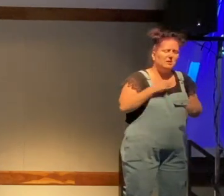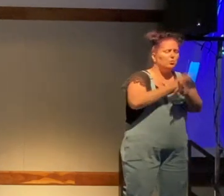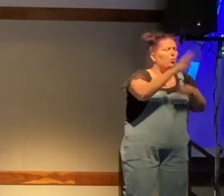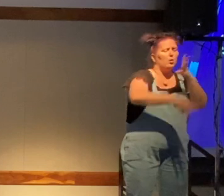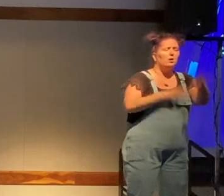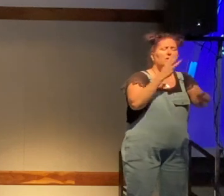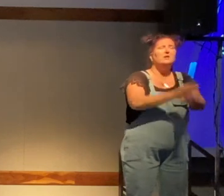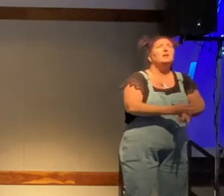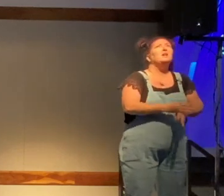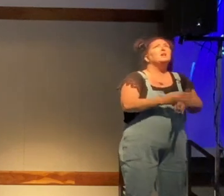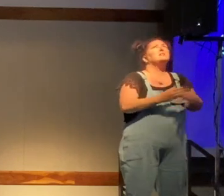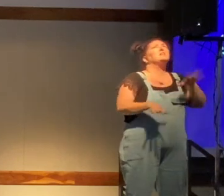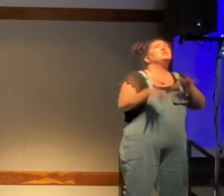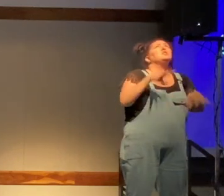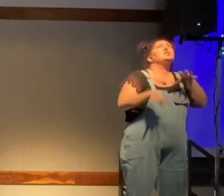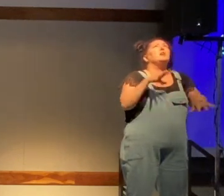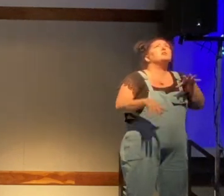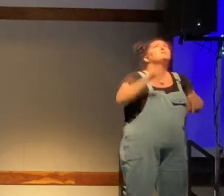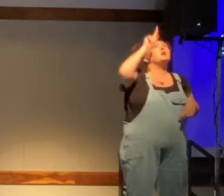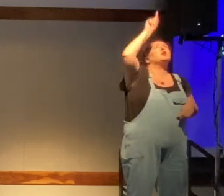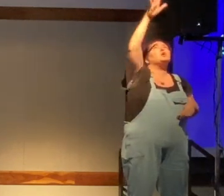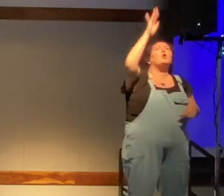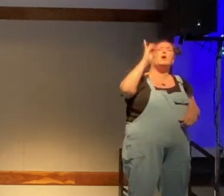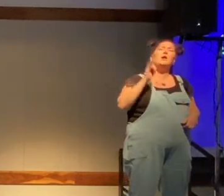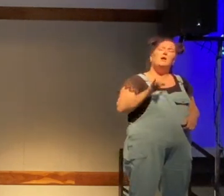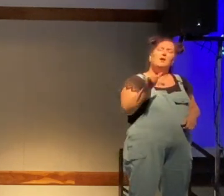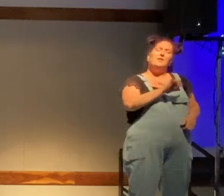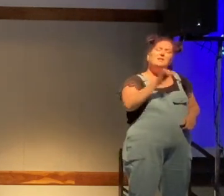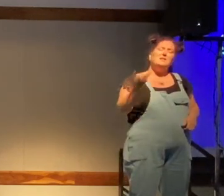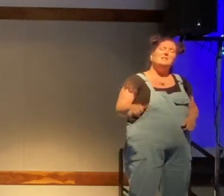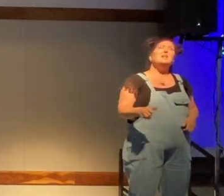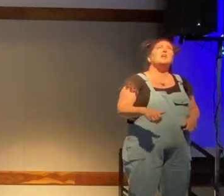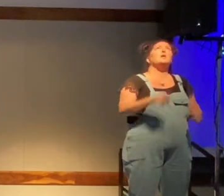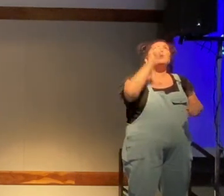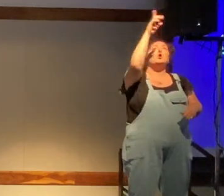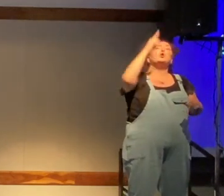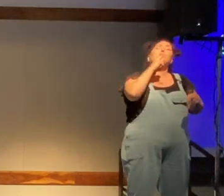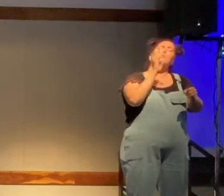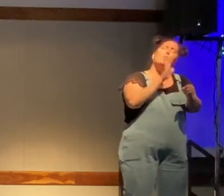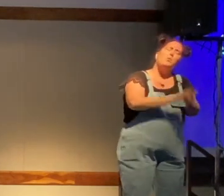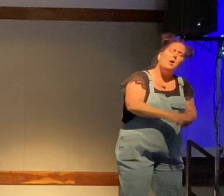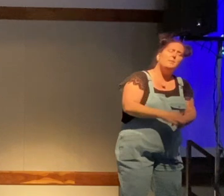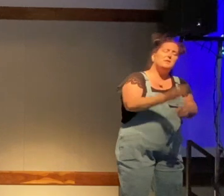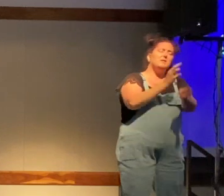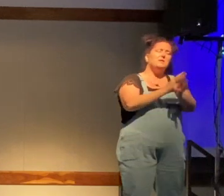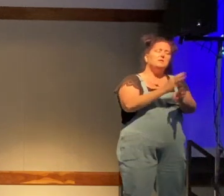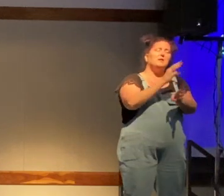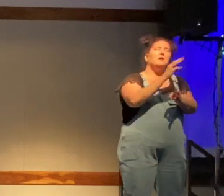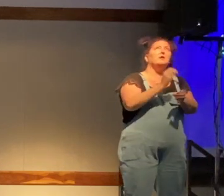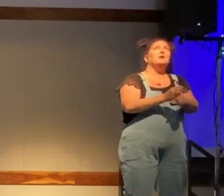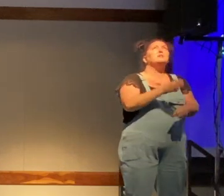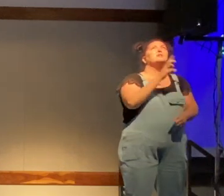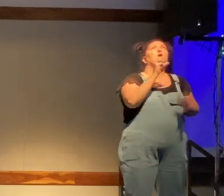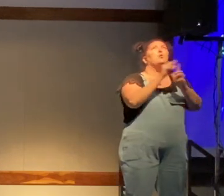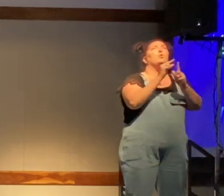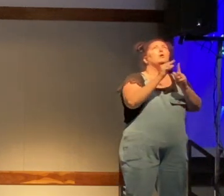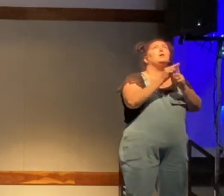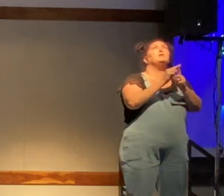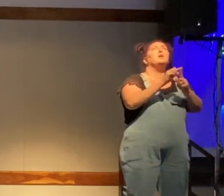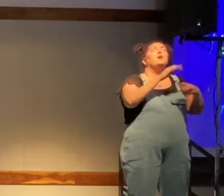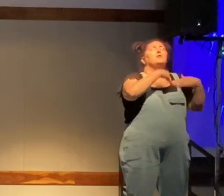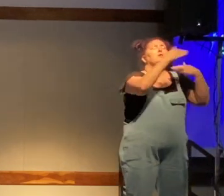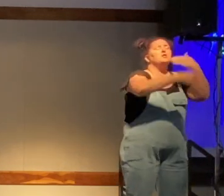you remain the same. Your promises are your word. You have remained faithful through the